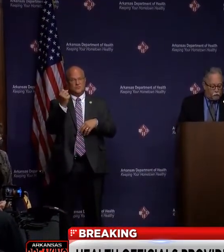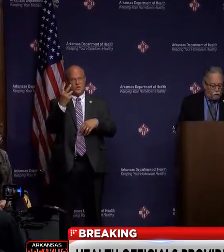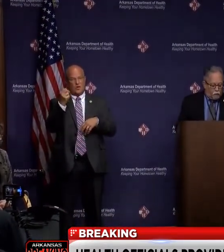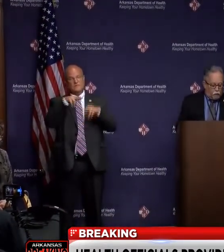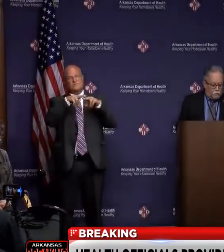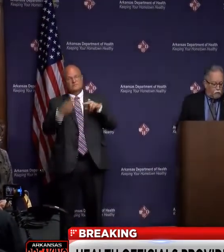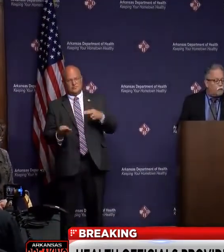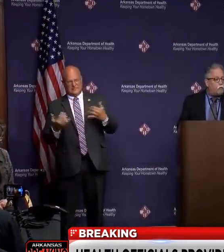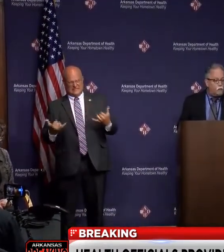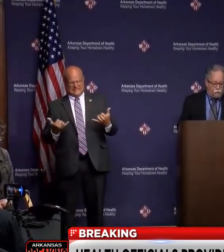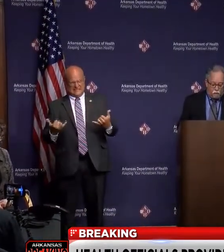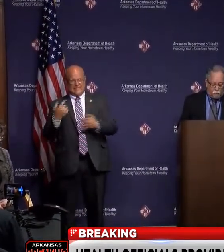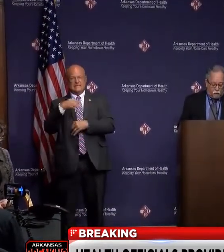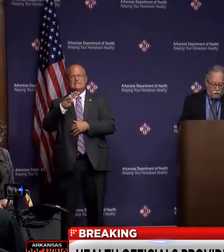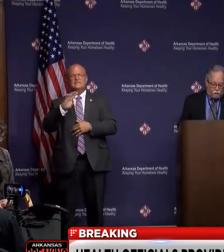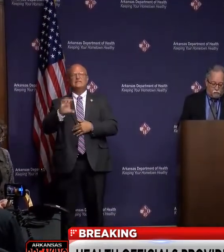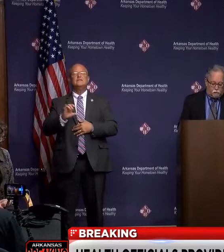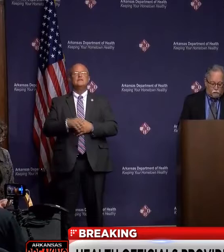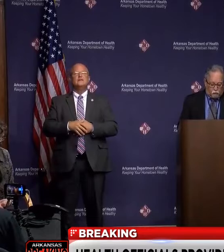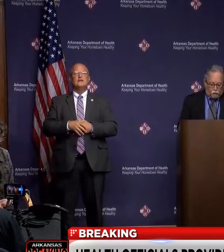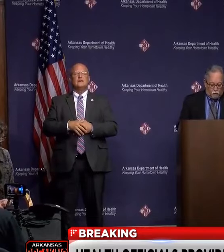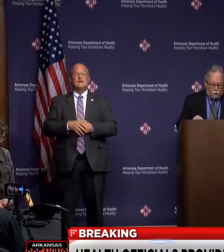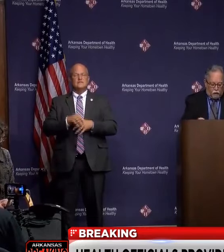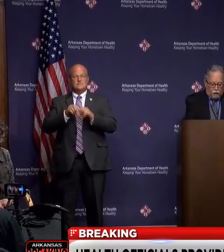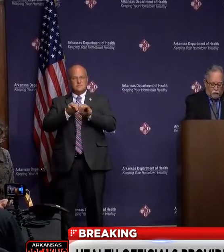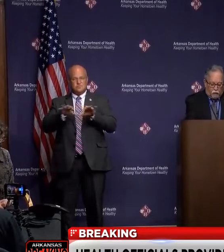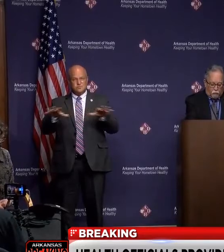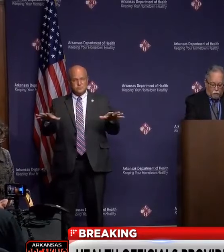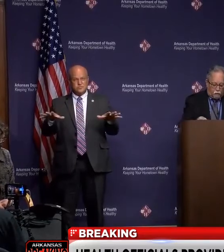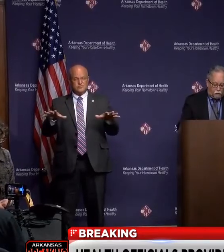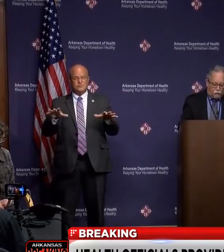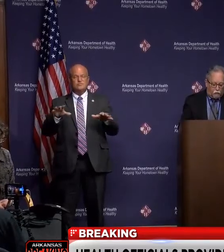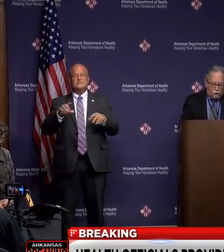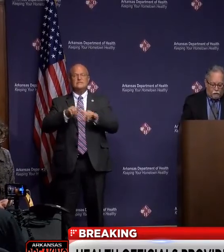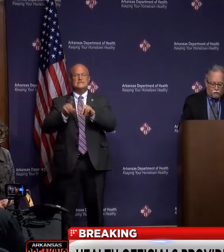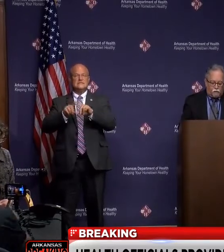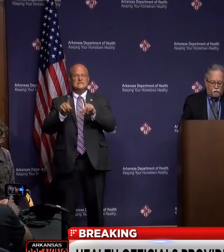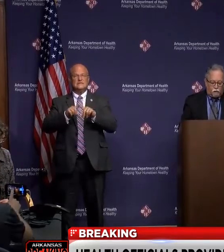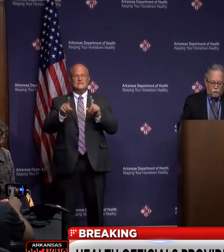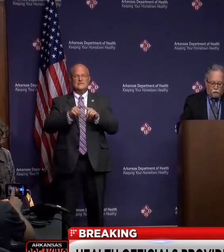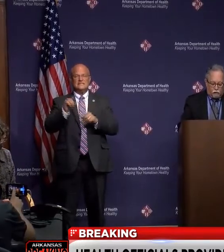912. Our distribution of those cases is currently comprised of